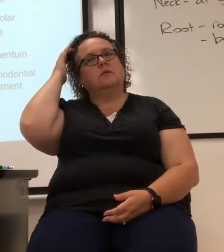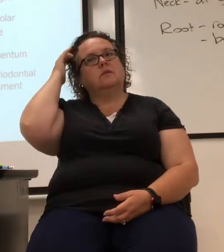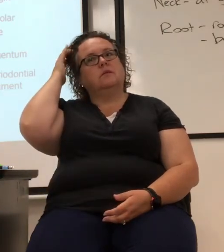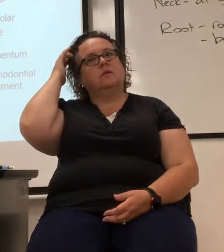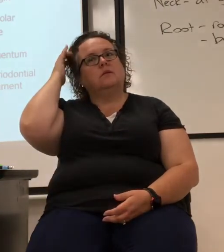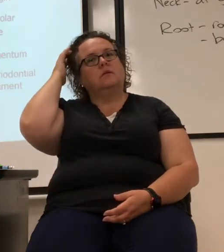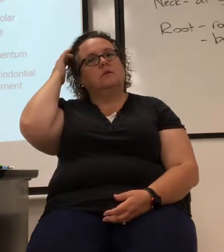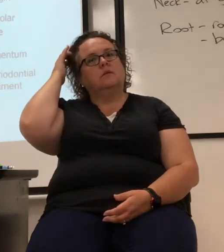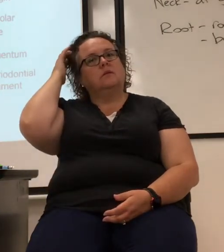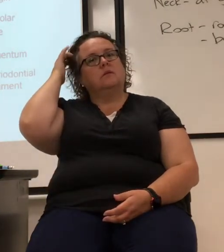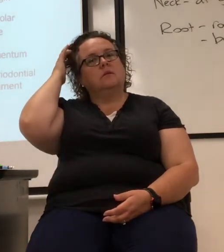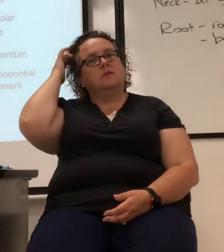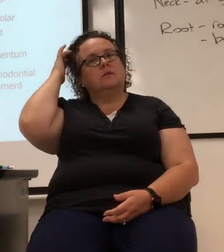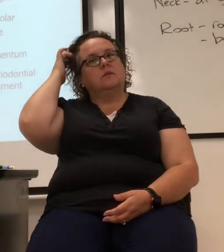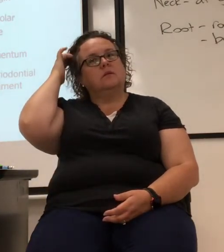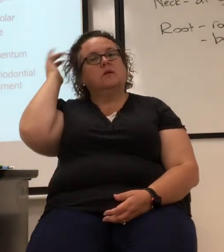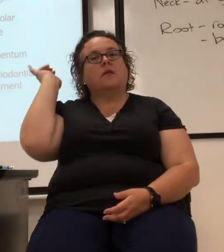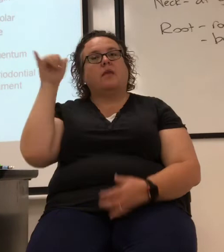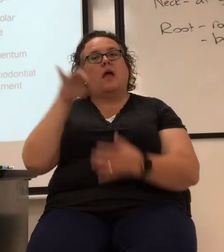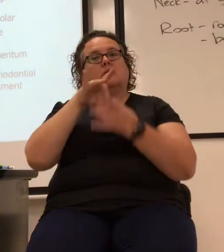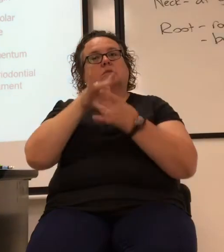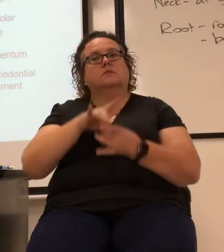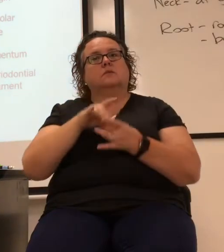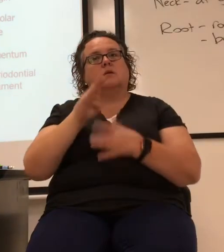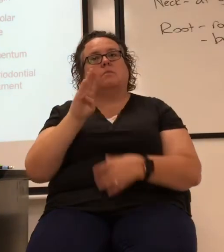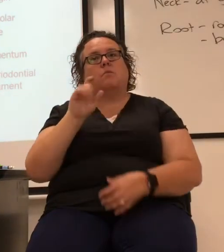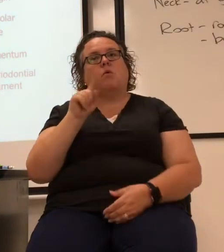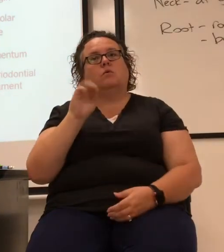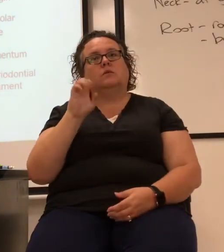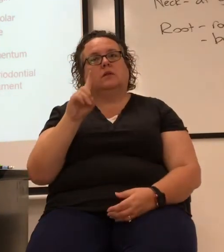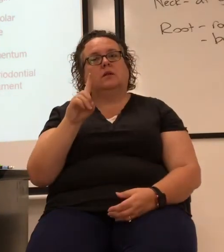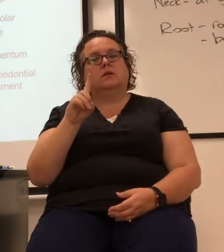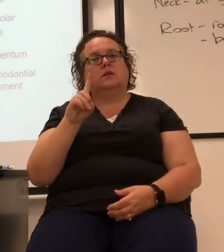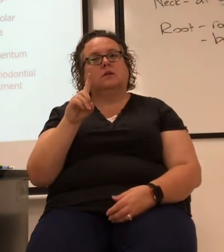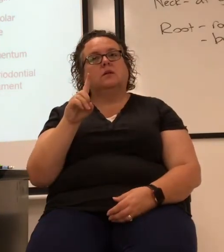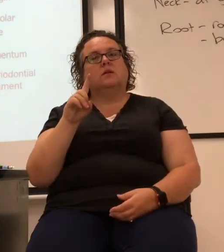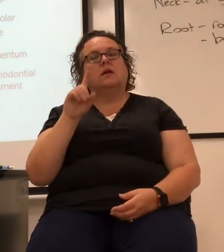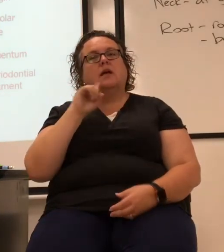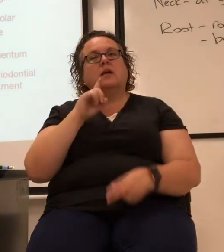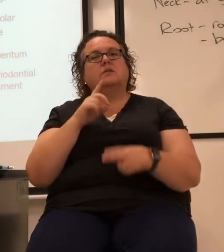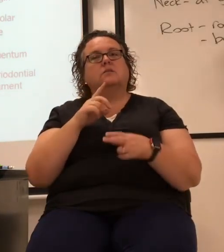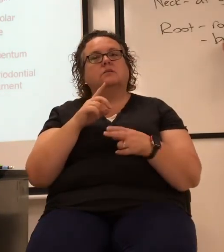That bolted condition is classified as a gomphoses joint.